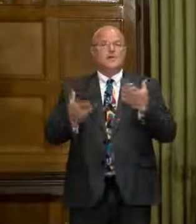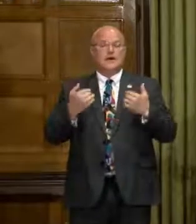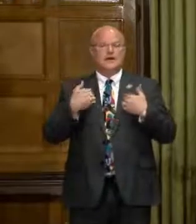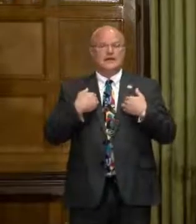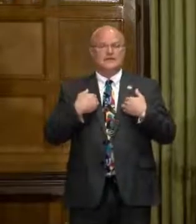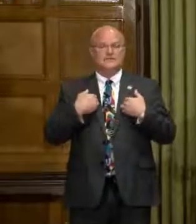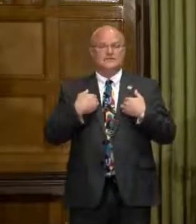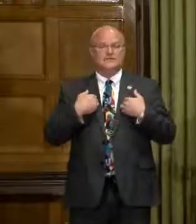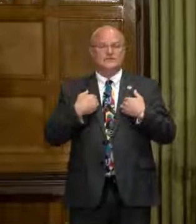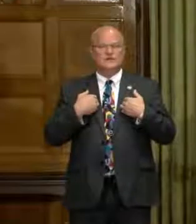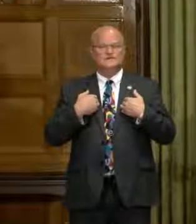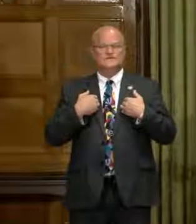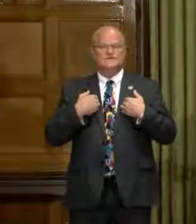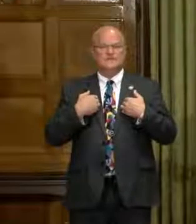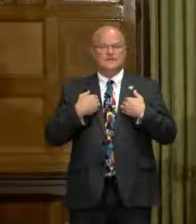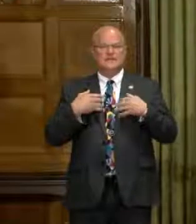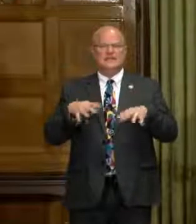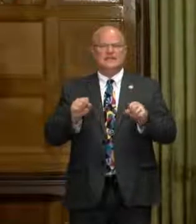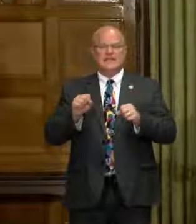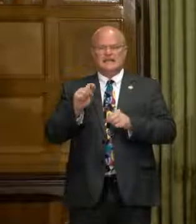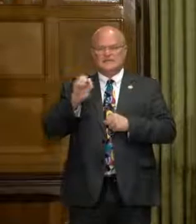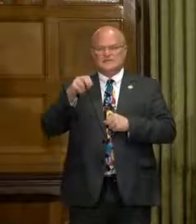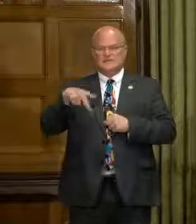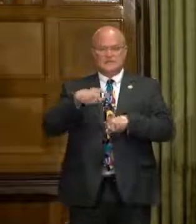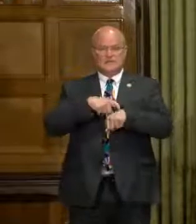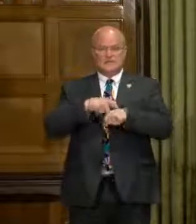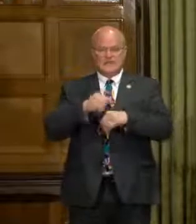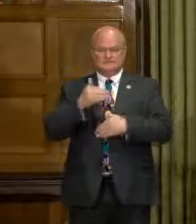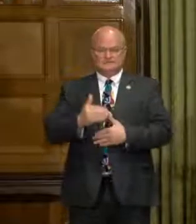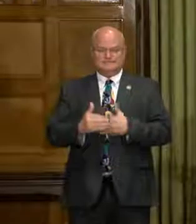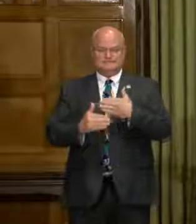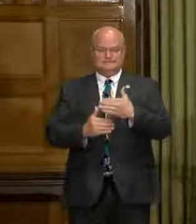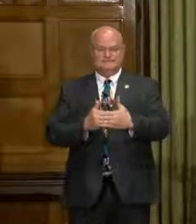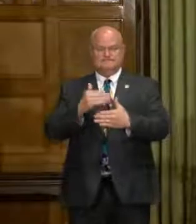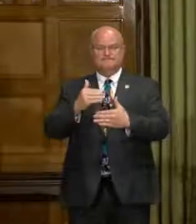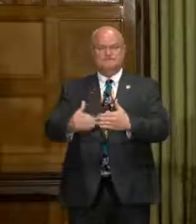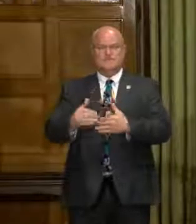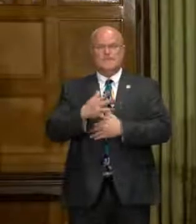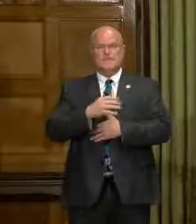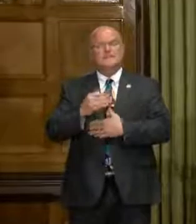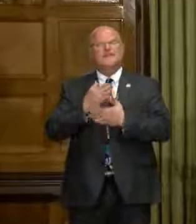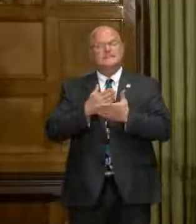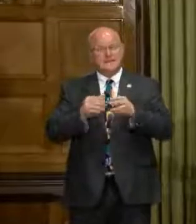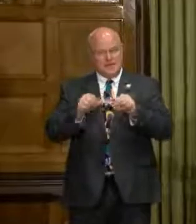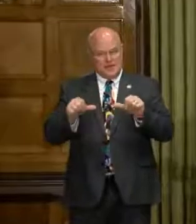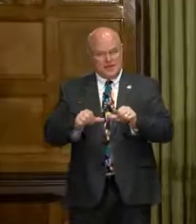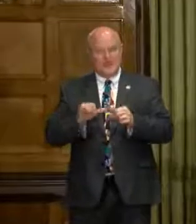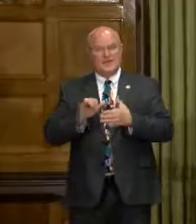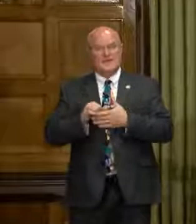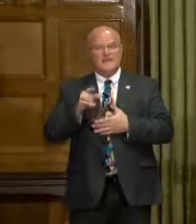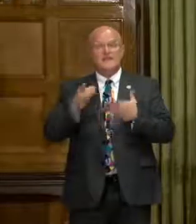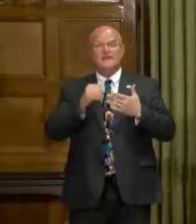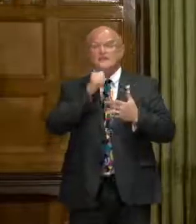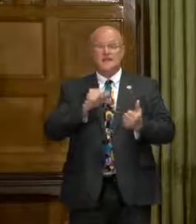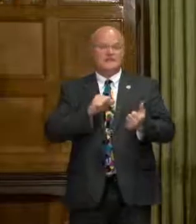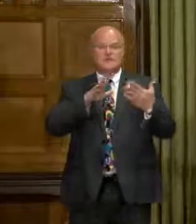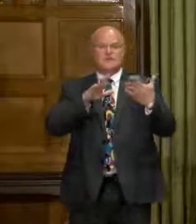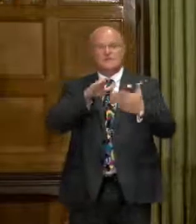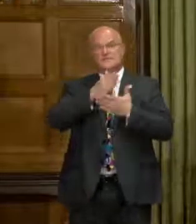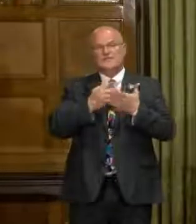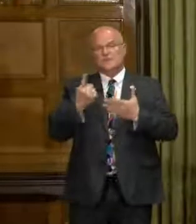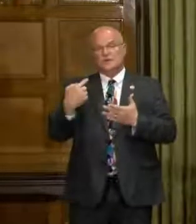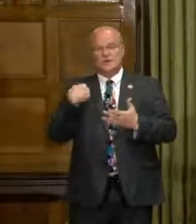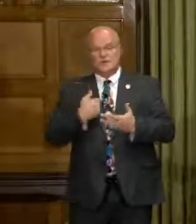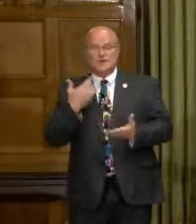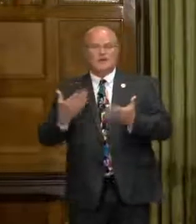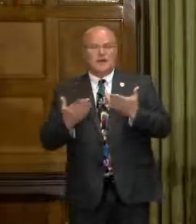have to take it a step at a time. And there's some areas that they might not have addressed in phase